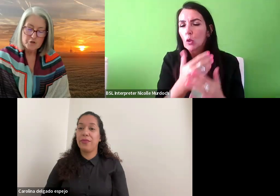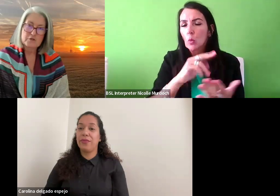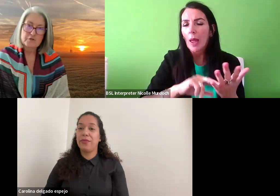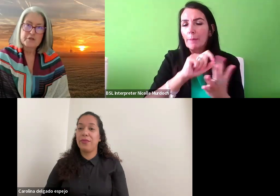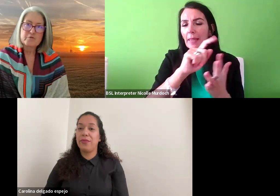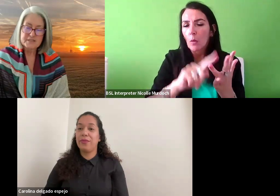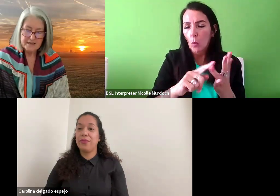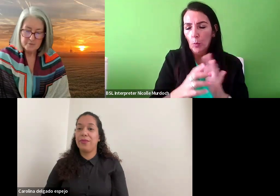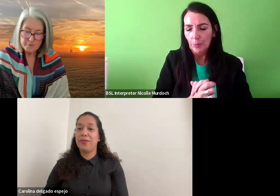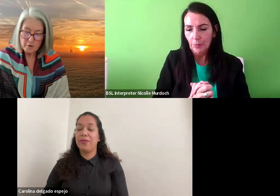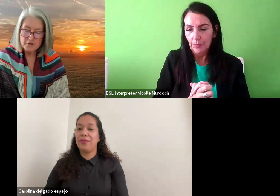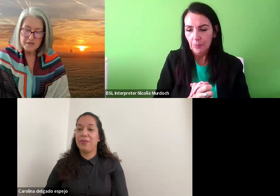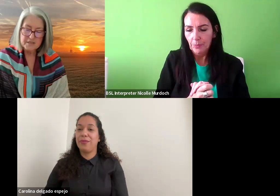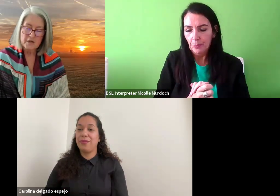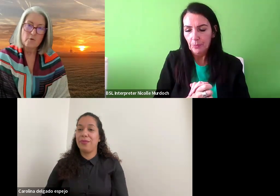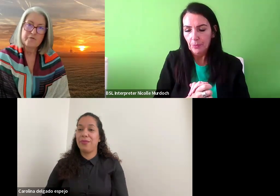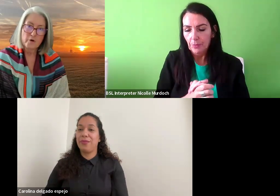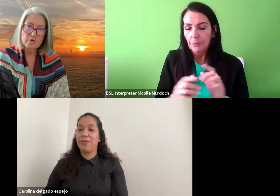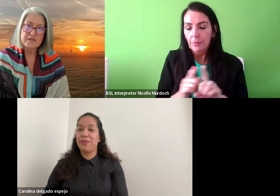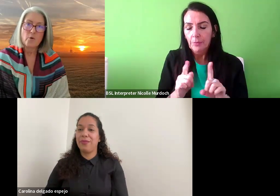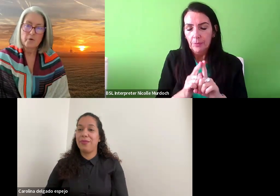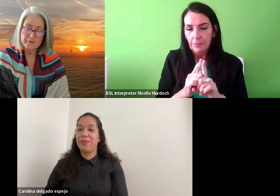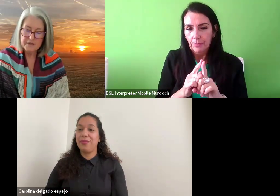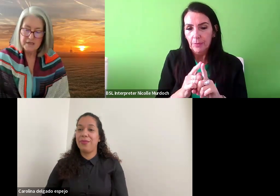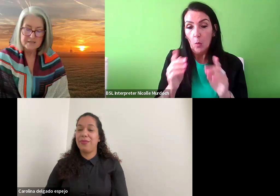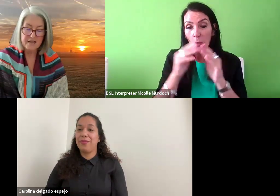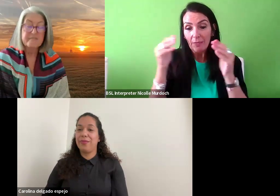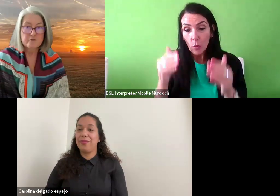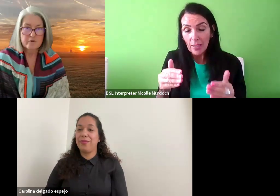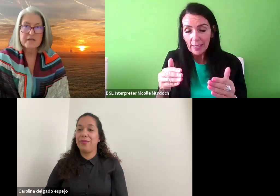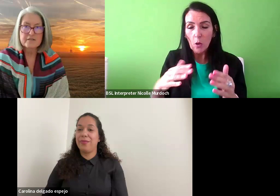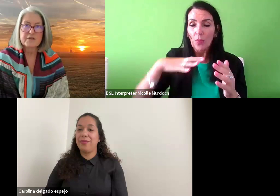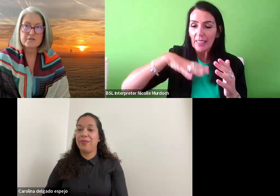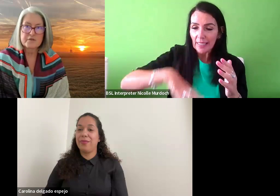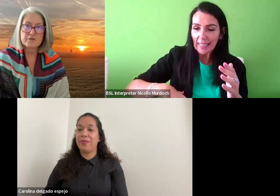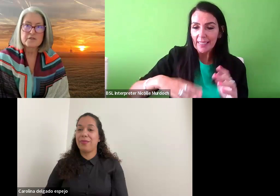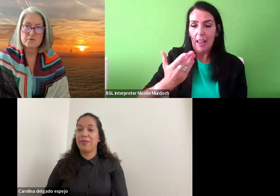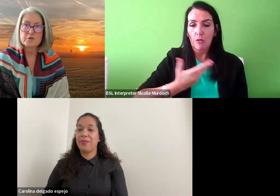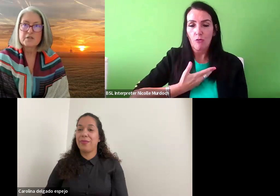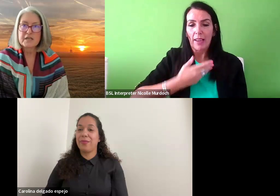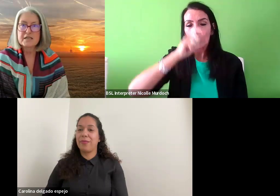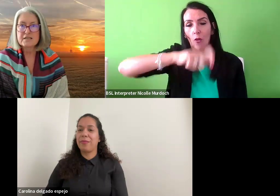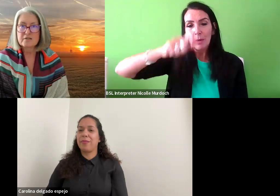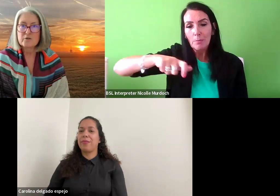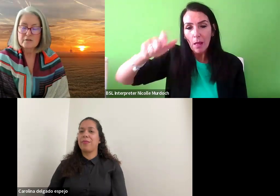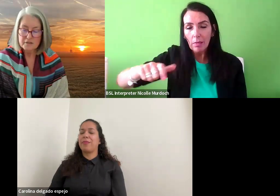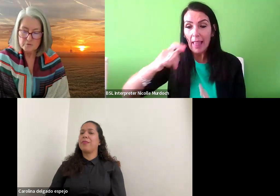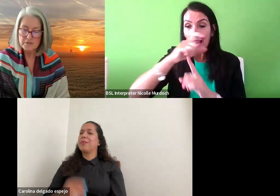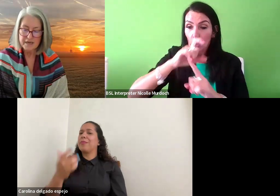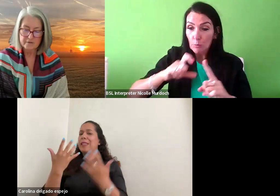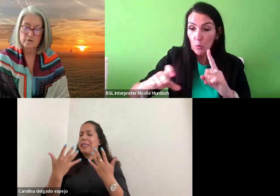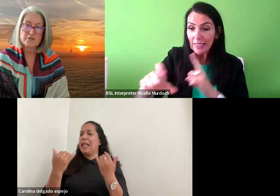We push also for user-centric approaches, so focusing on the needs and the rights of the individuals and communities that are going